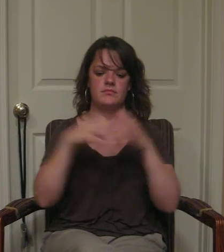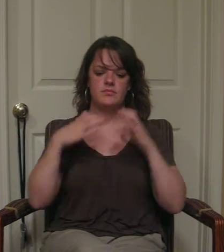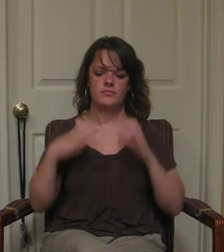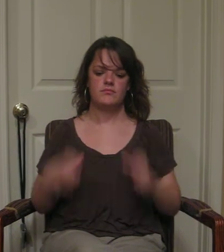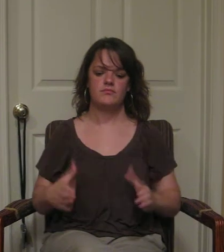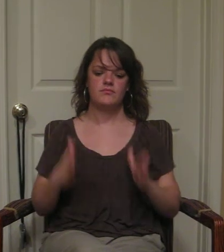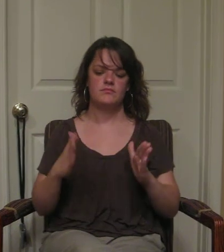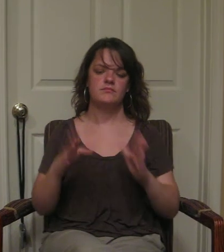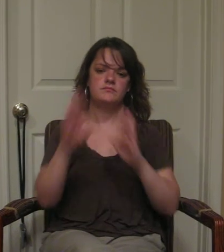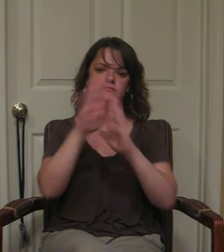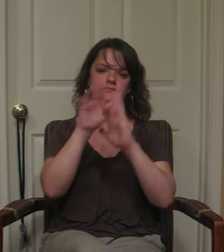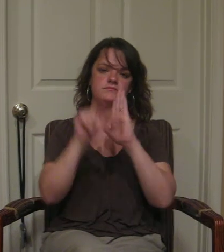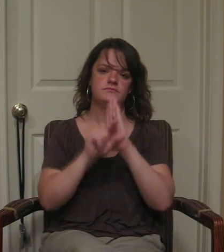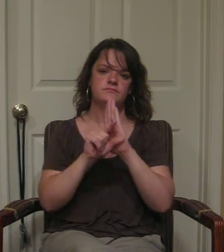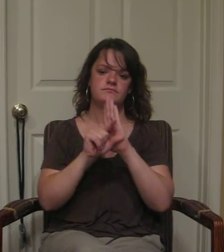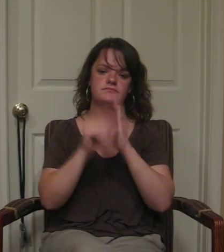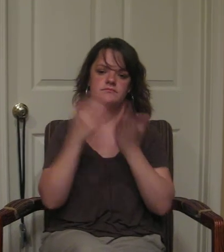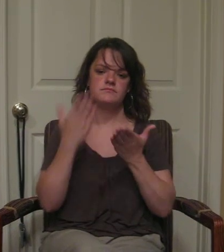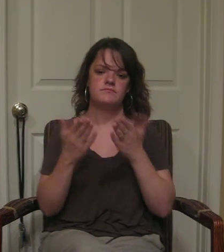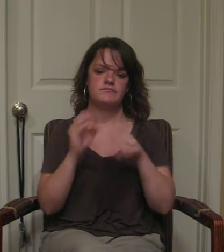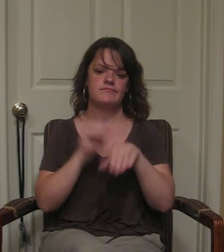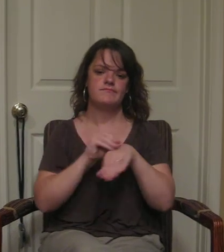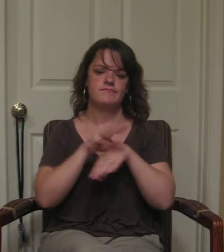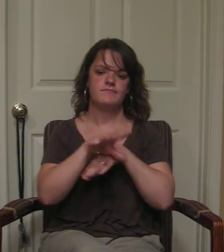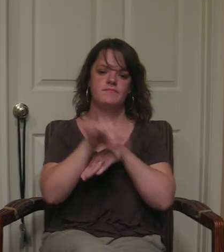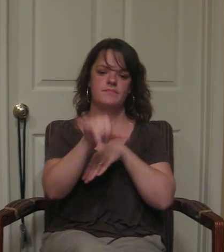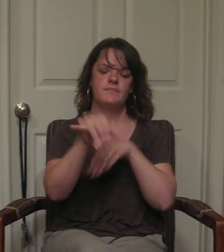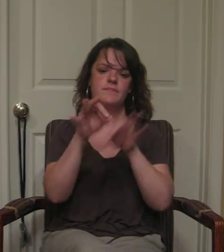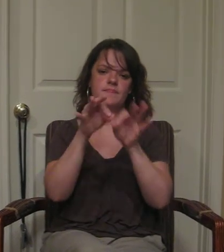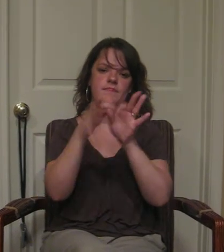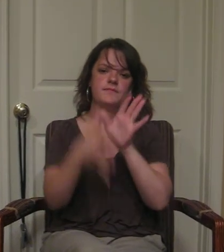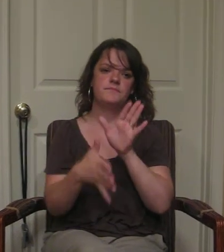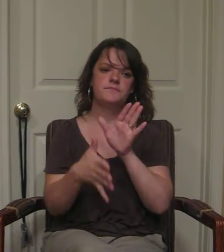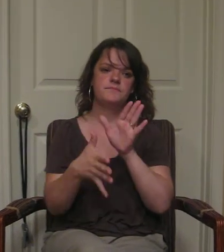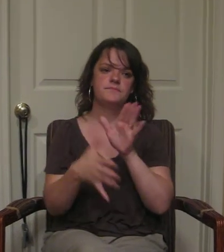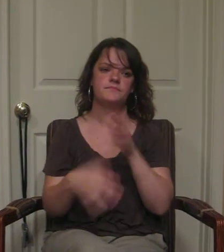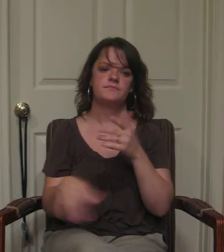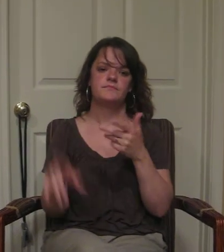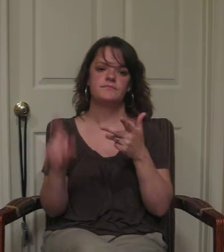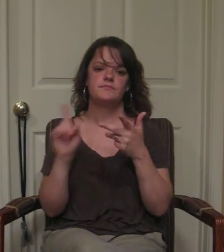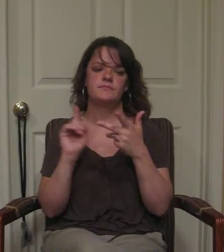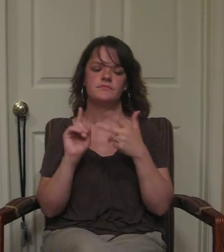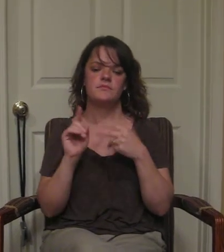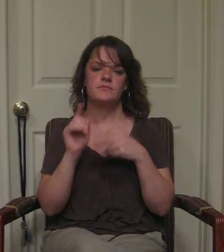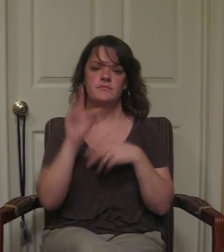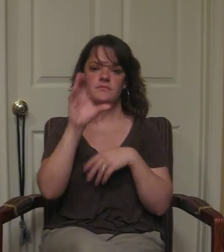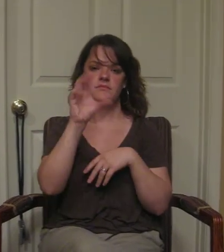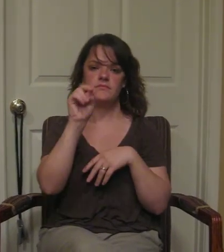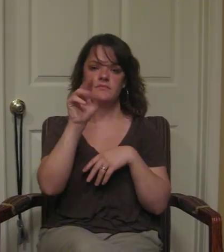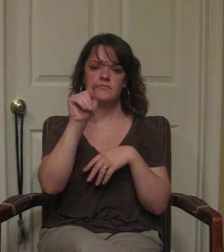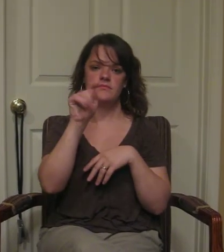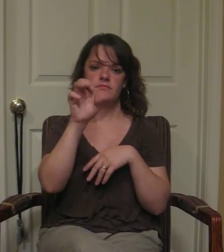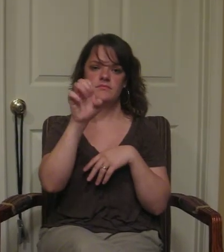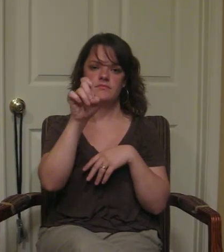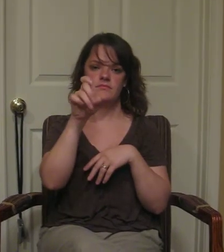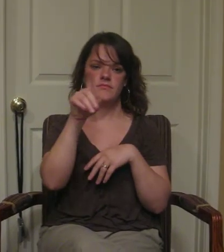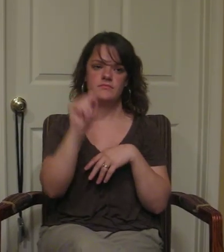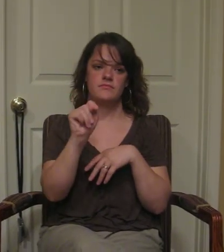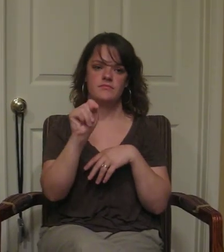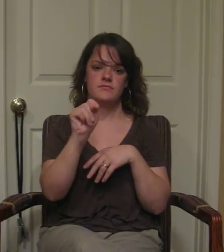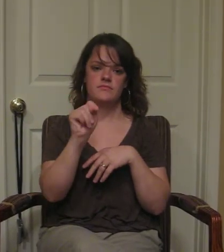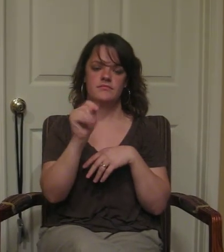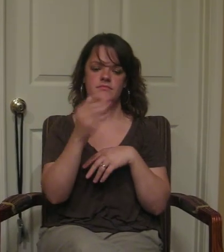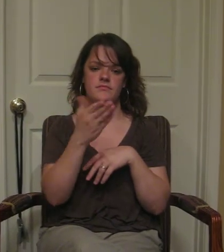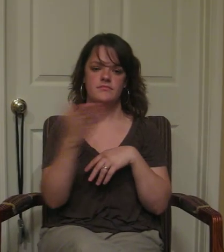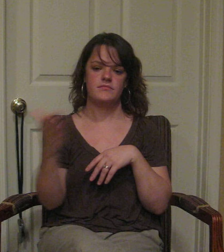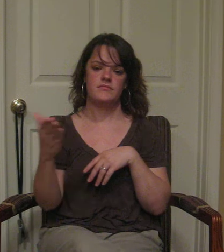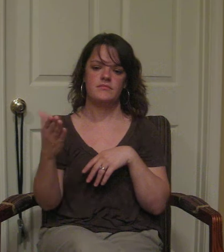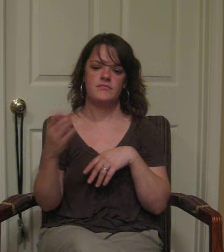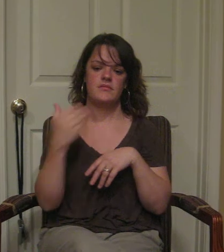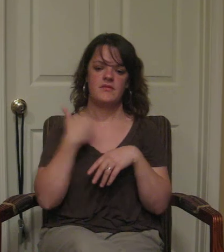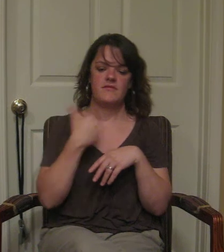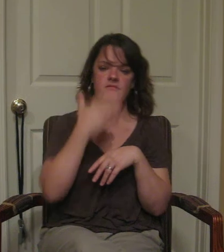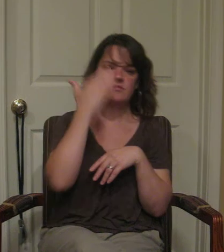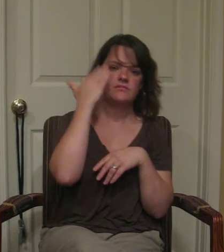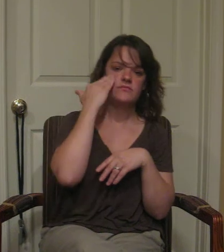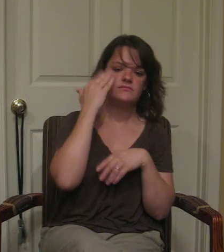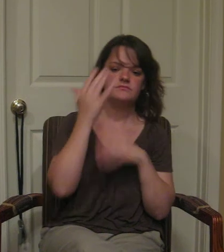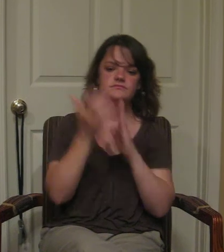the interpretation. Contextual factors is the ability to have the knowledge and skills required to know the meaning